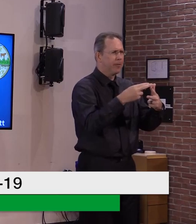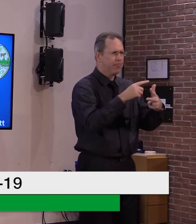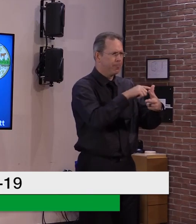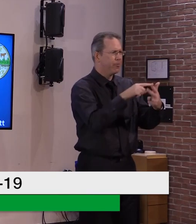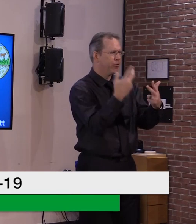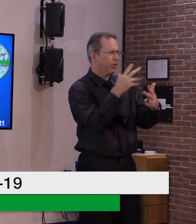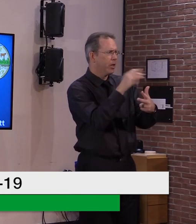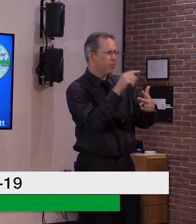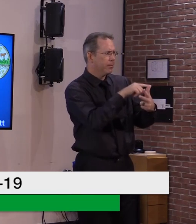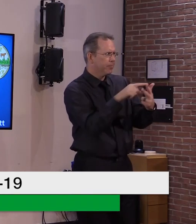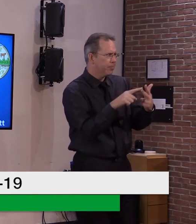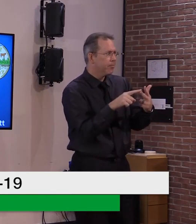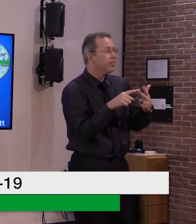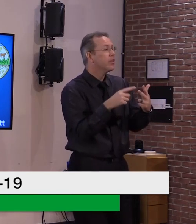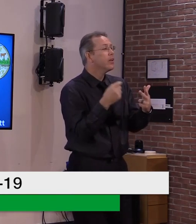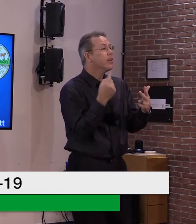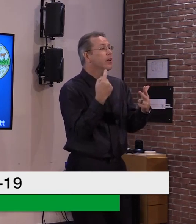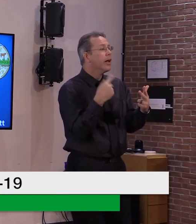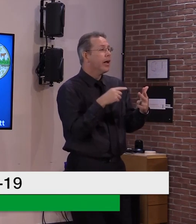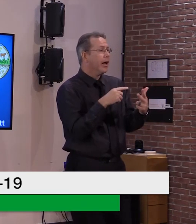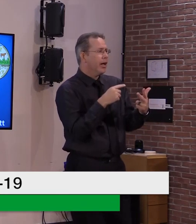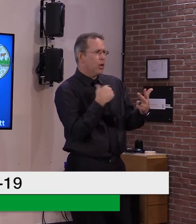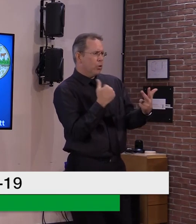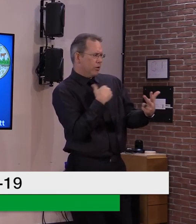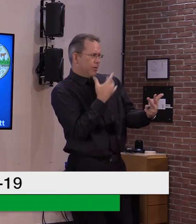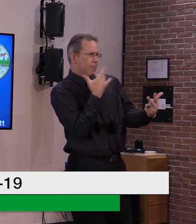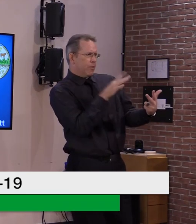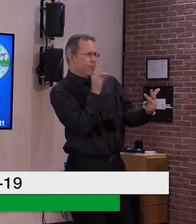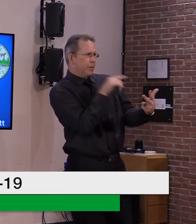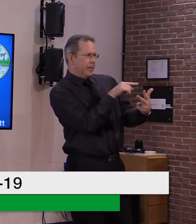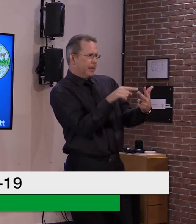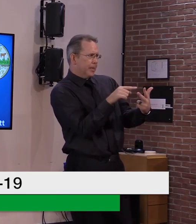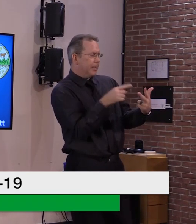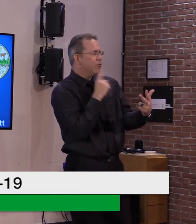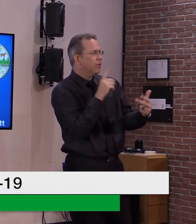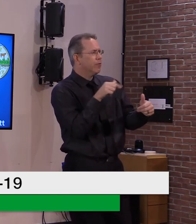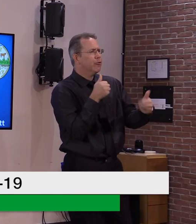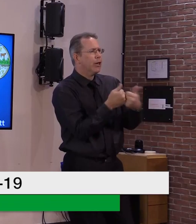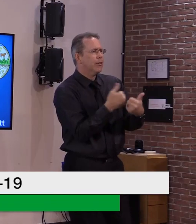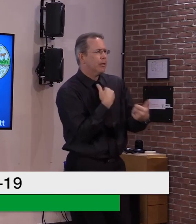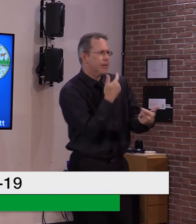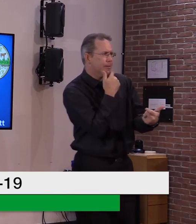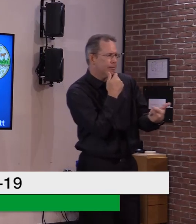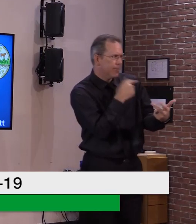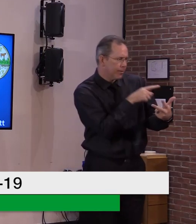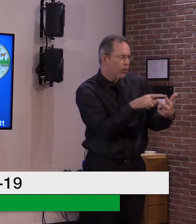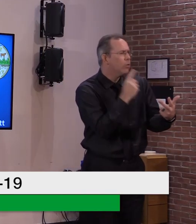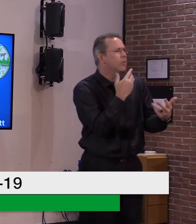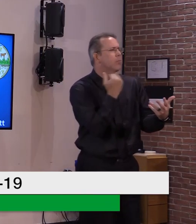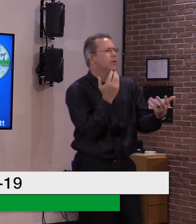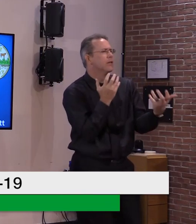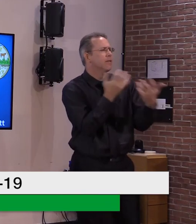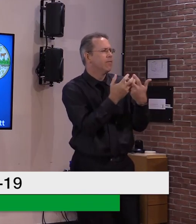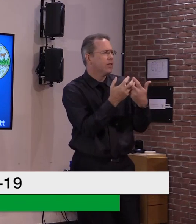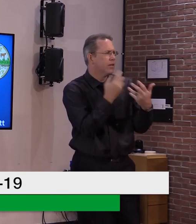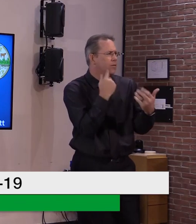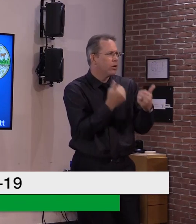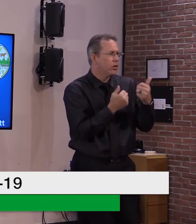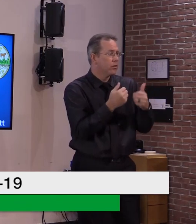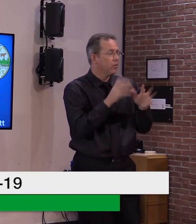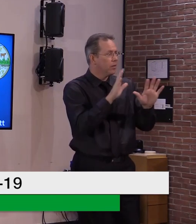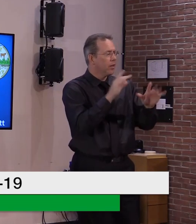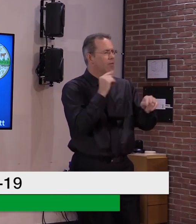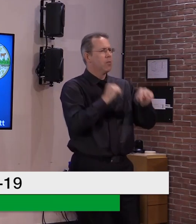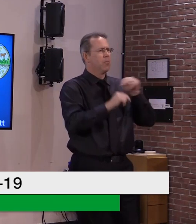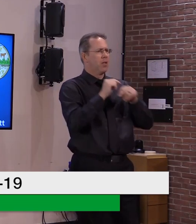your question about preferentially which one for a vermonter versus another from the standpoint of the data because frankly the data